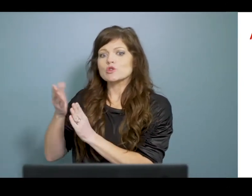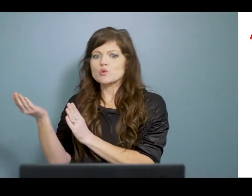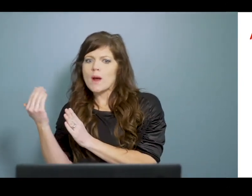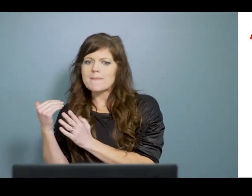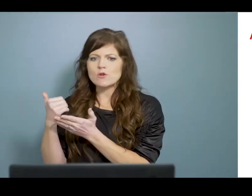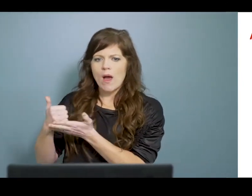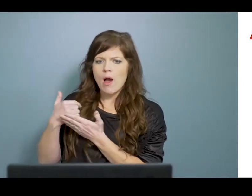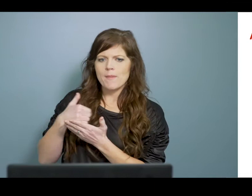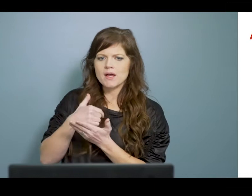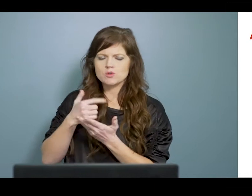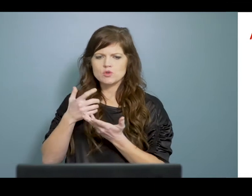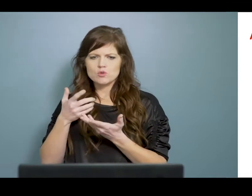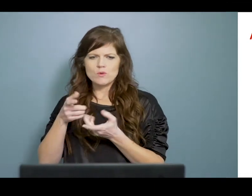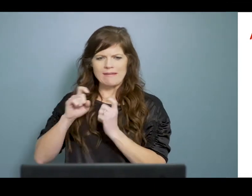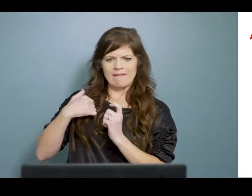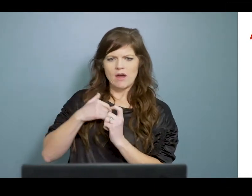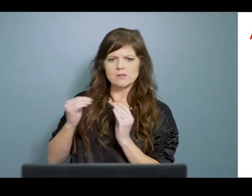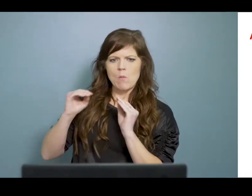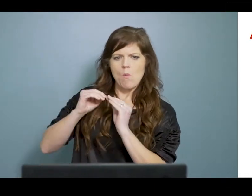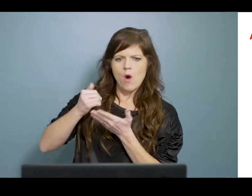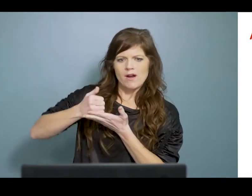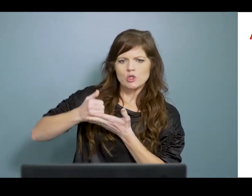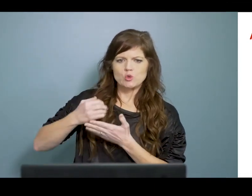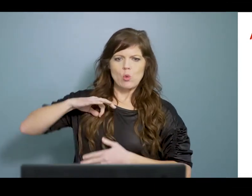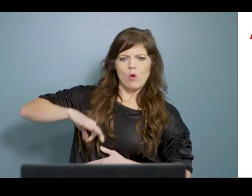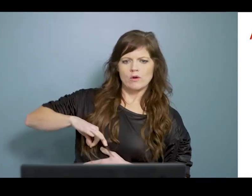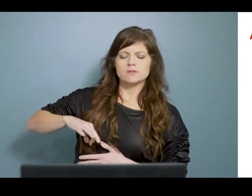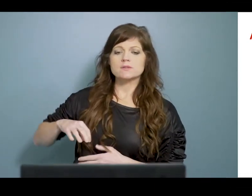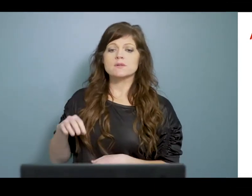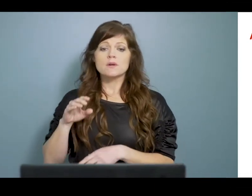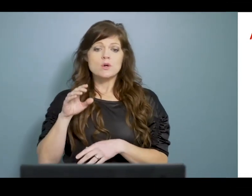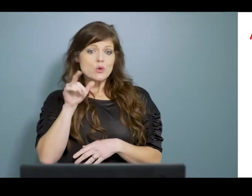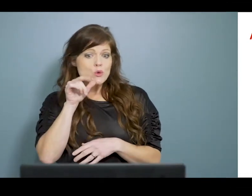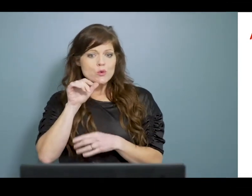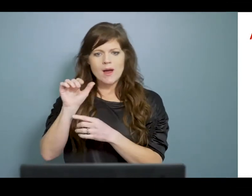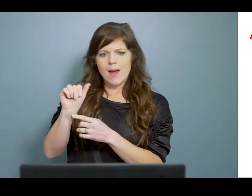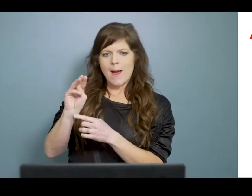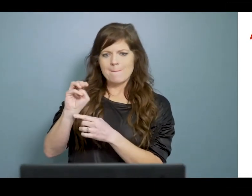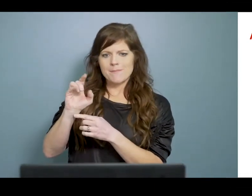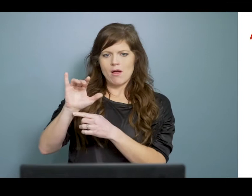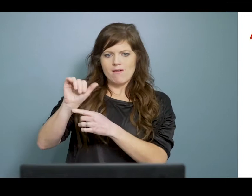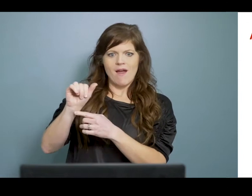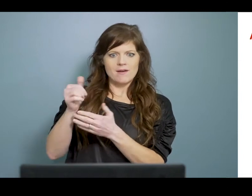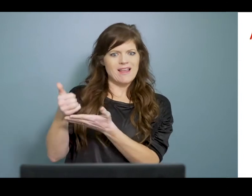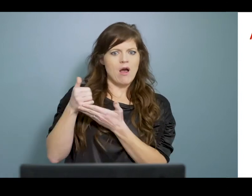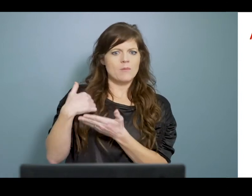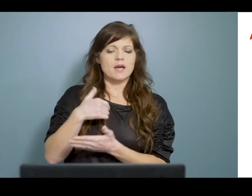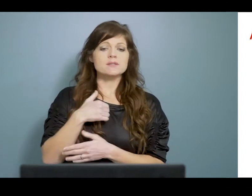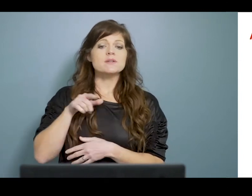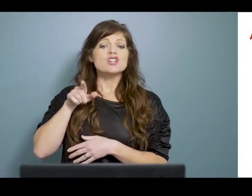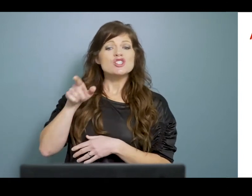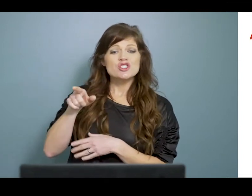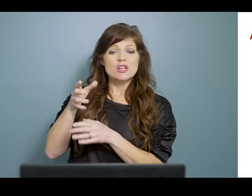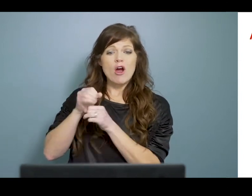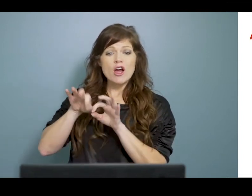tools. So I'd like to introduce Amelia. She's an Idaho native. She earned her bachelor's degree from Seattle University